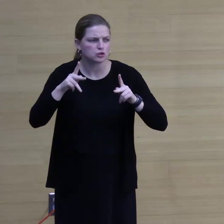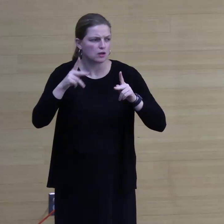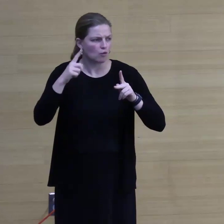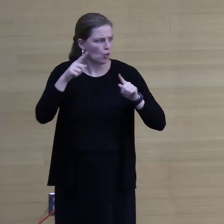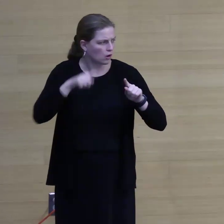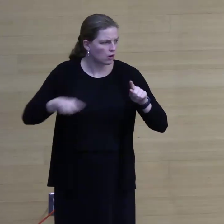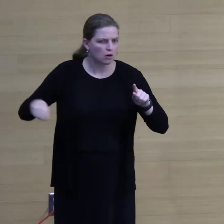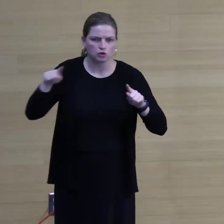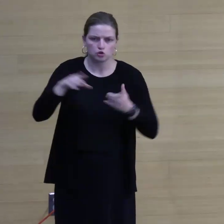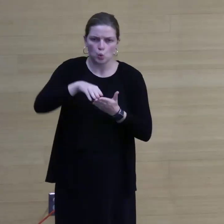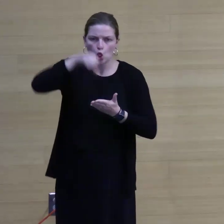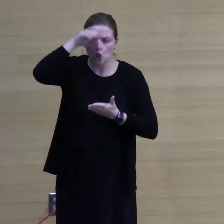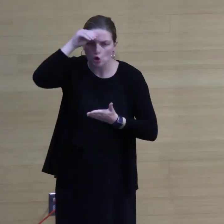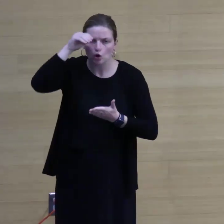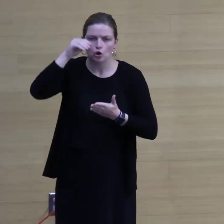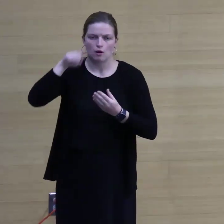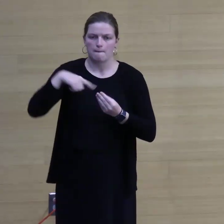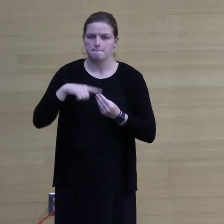so many to sort of learn